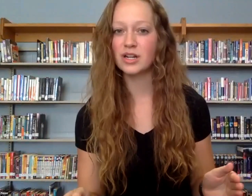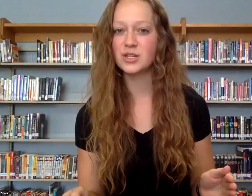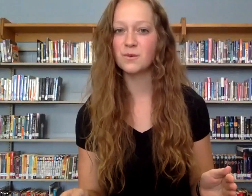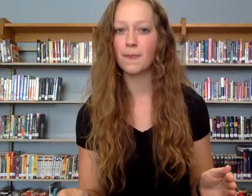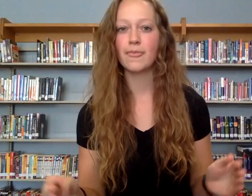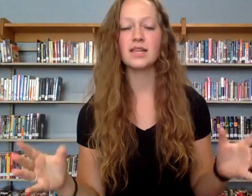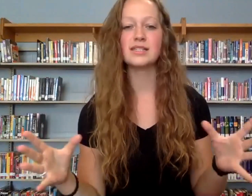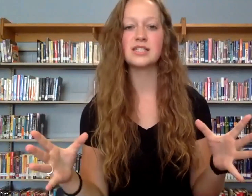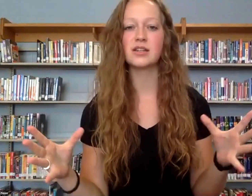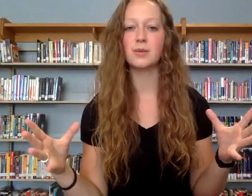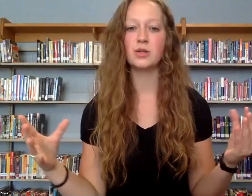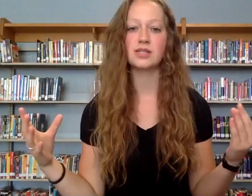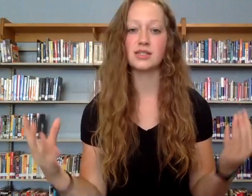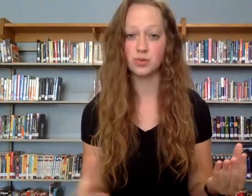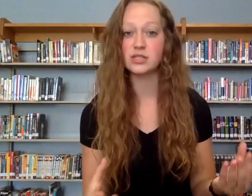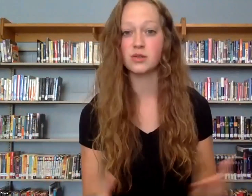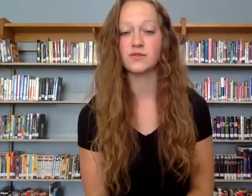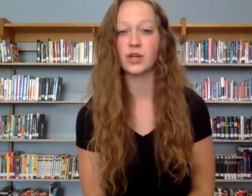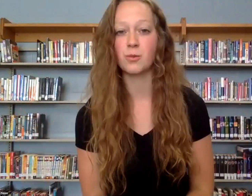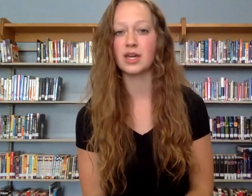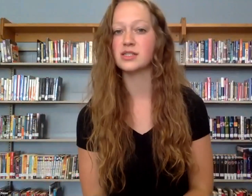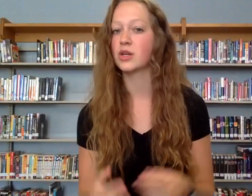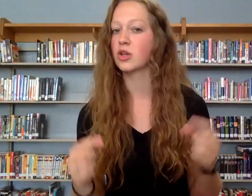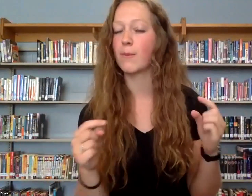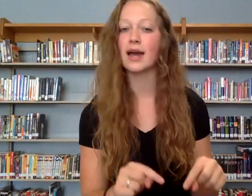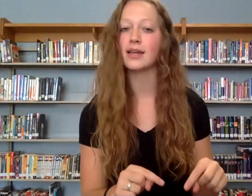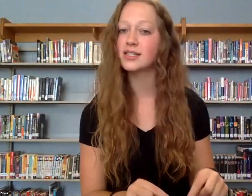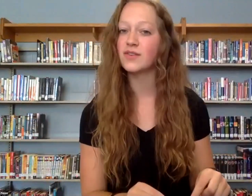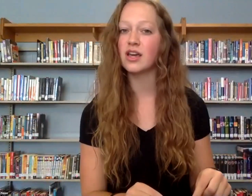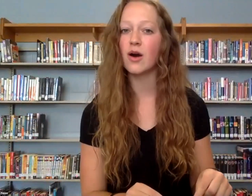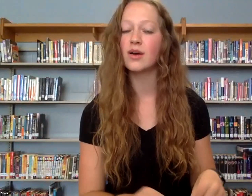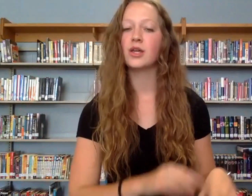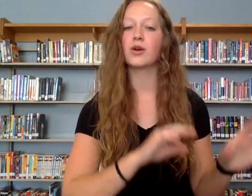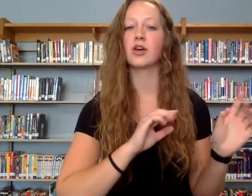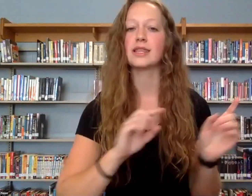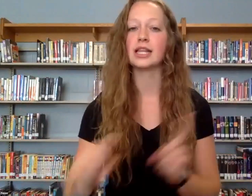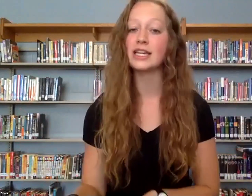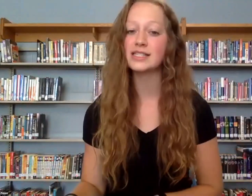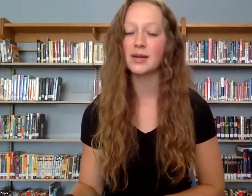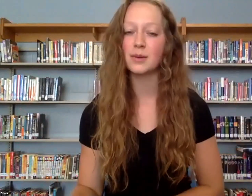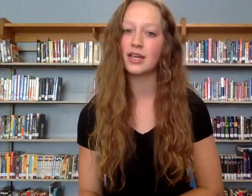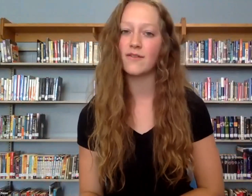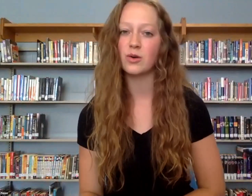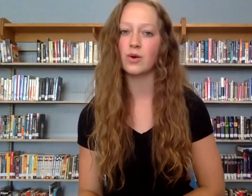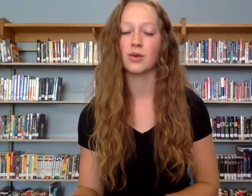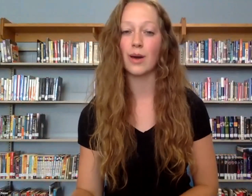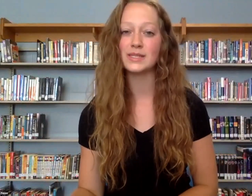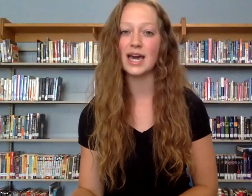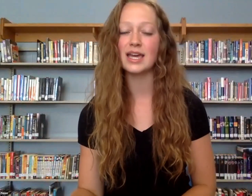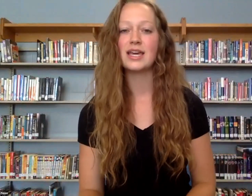do. This is just going to be used as a resource for you because you can look back at this video, you can look at the links that I'm going to give you on the website, and